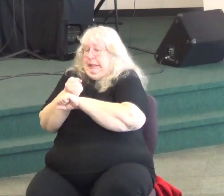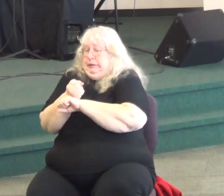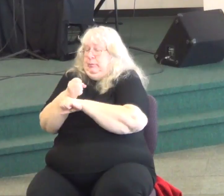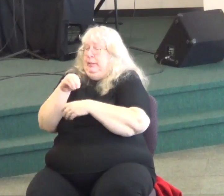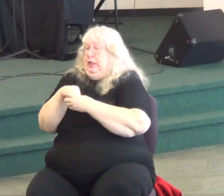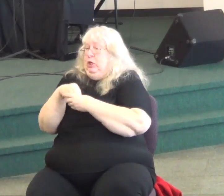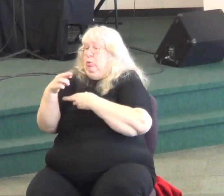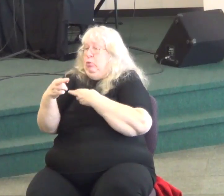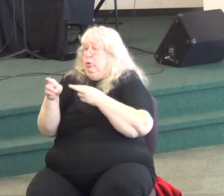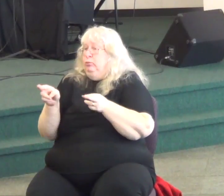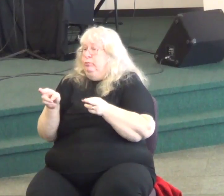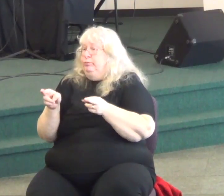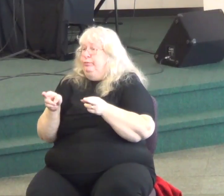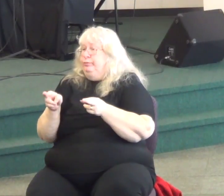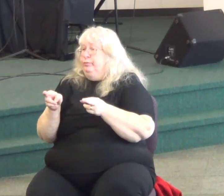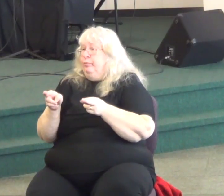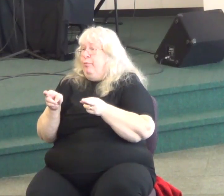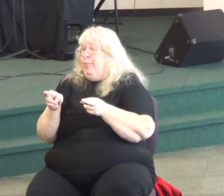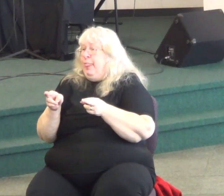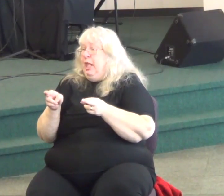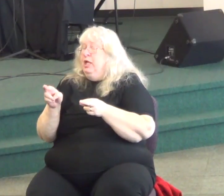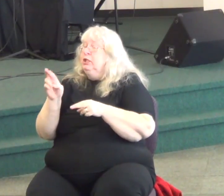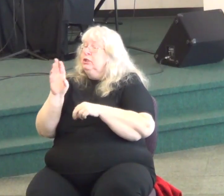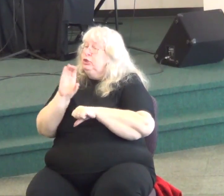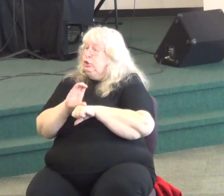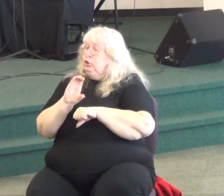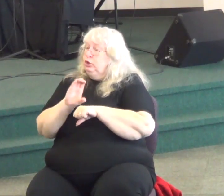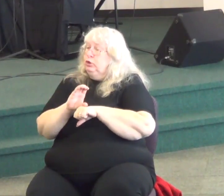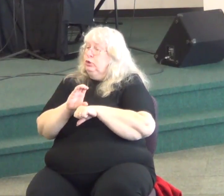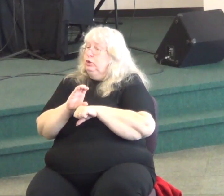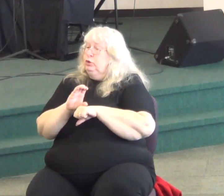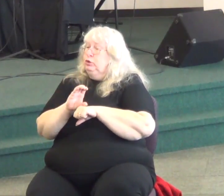The Church Universal is doing that to Jesus again.